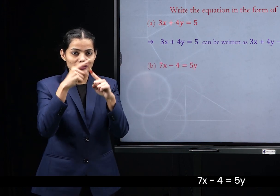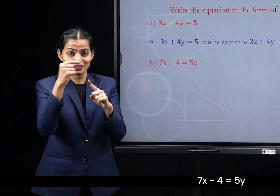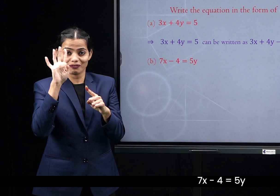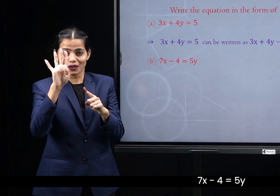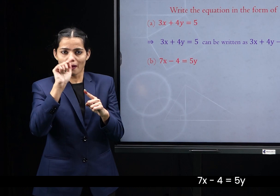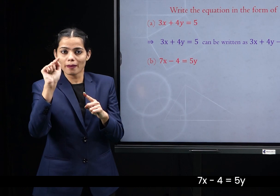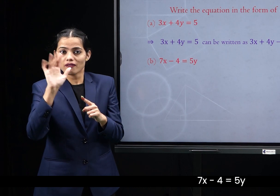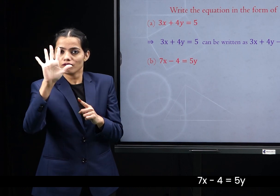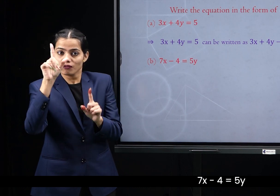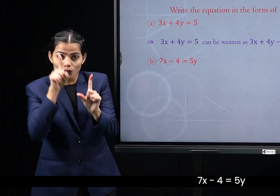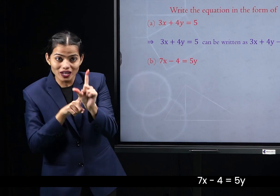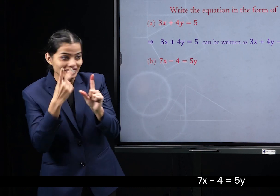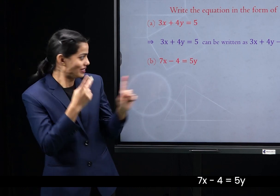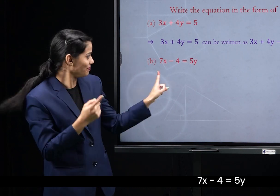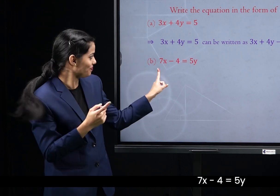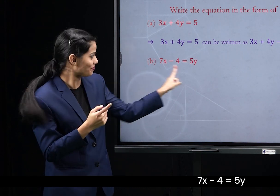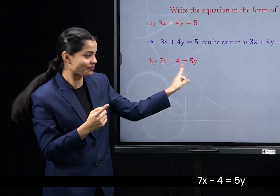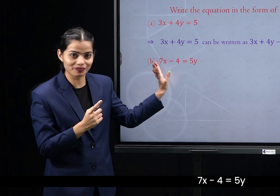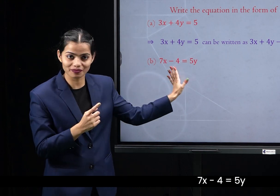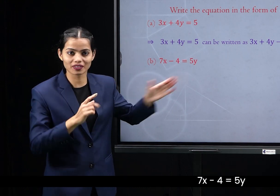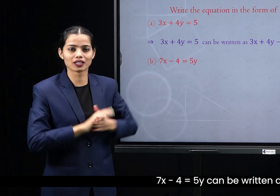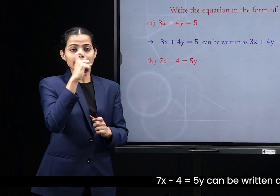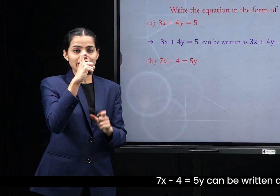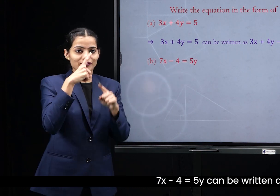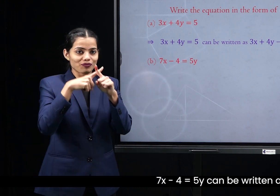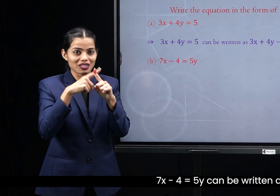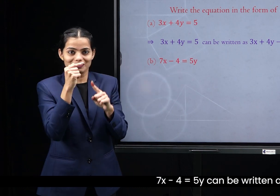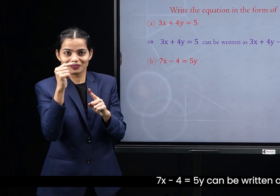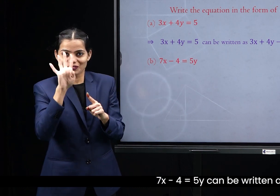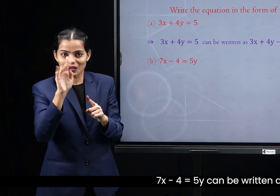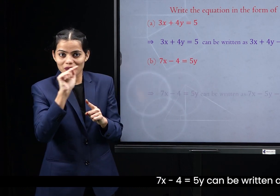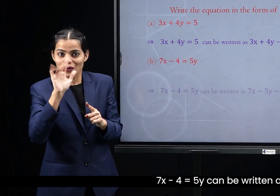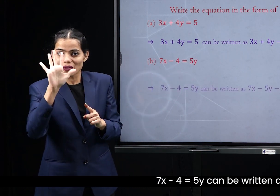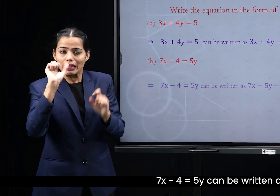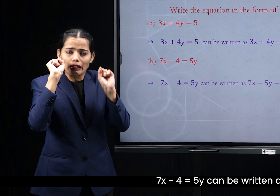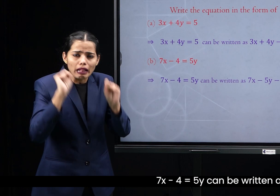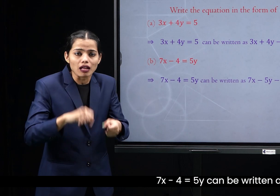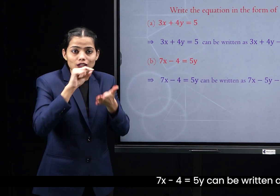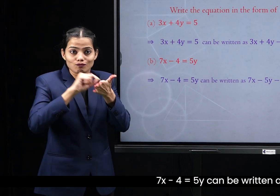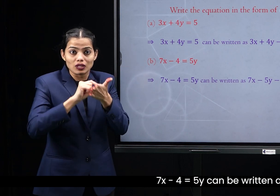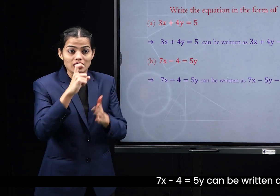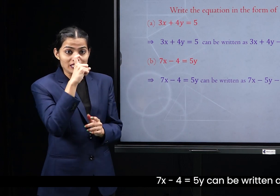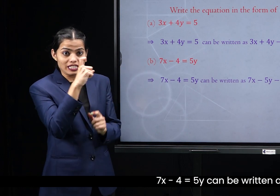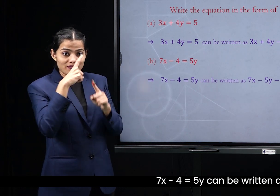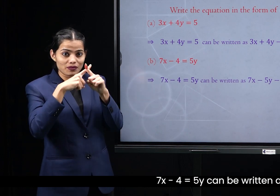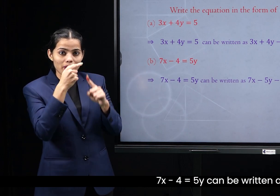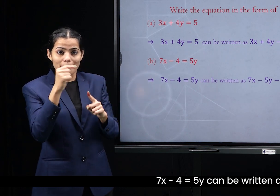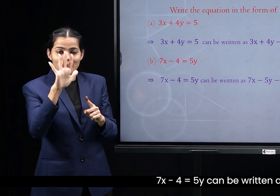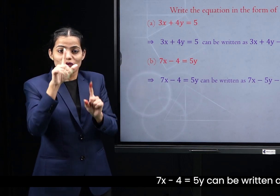7x minus 4 is equal to 5y can be written